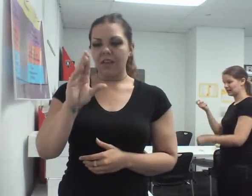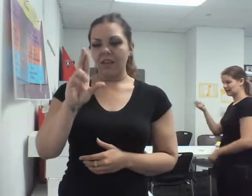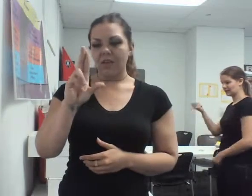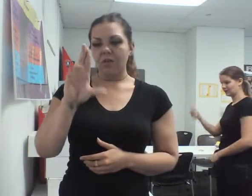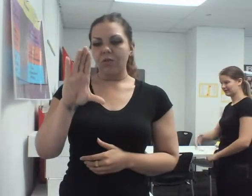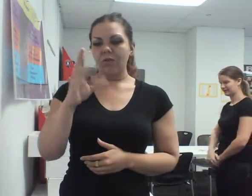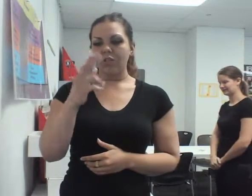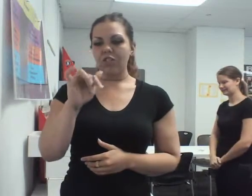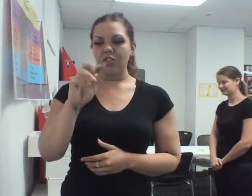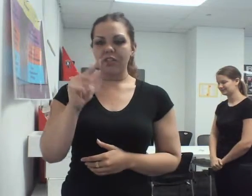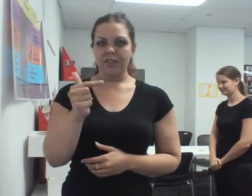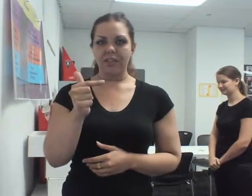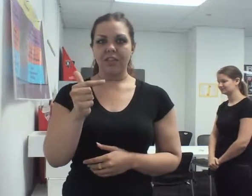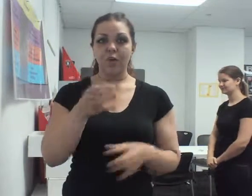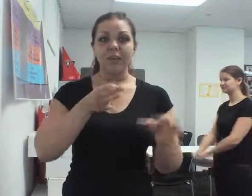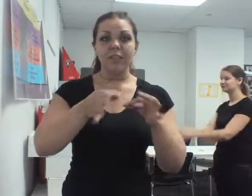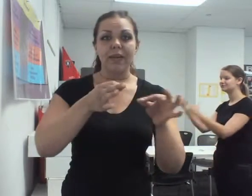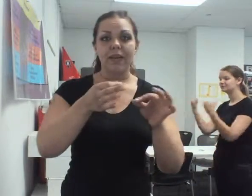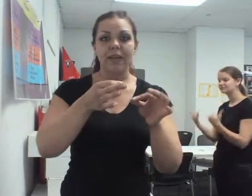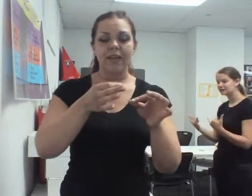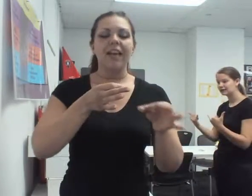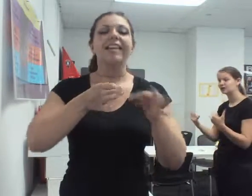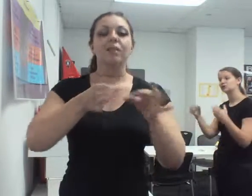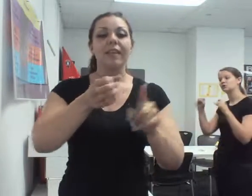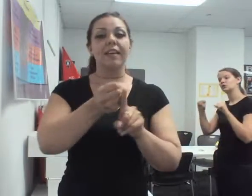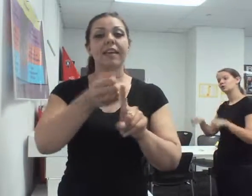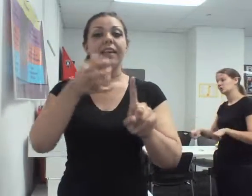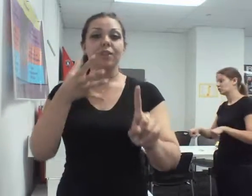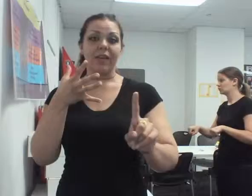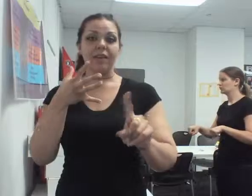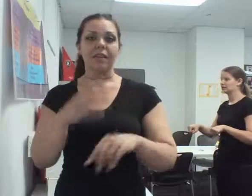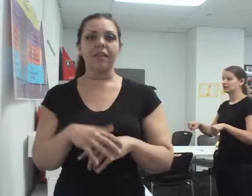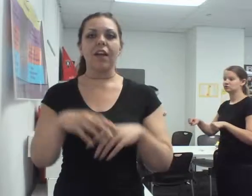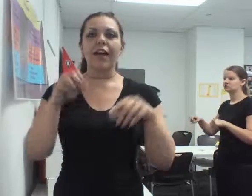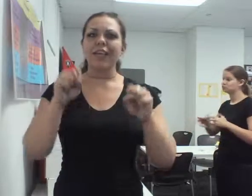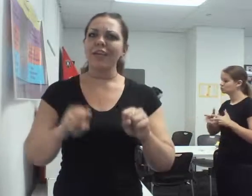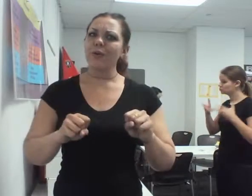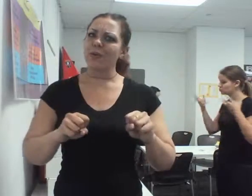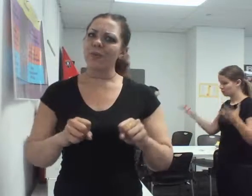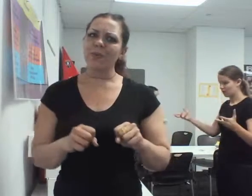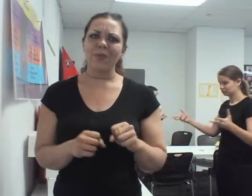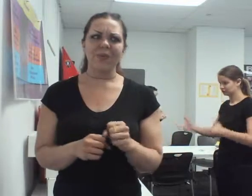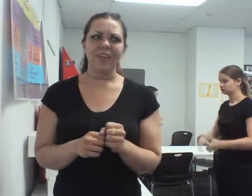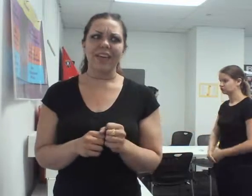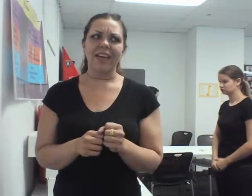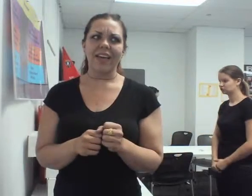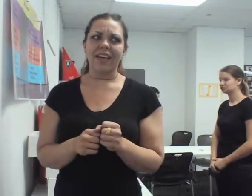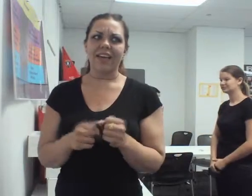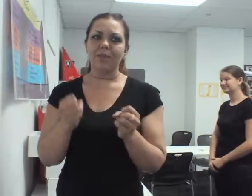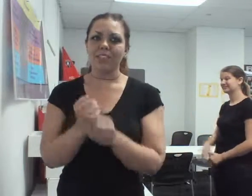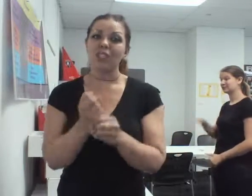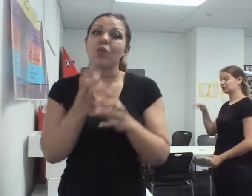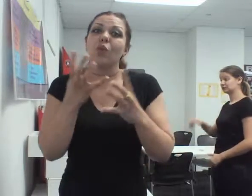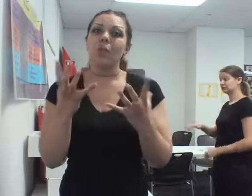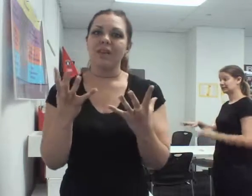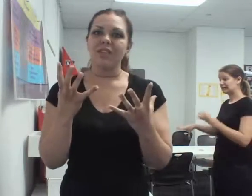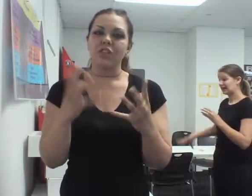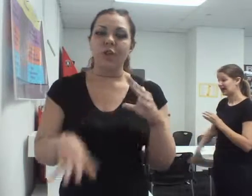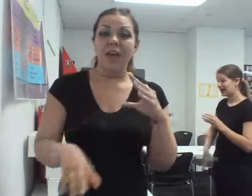Now, you can go overboard, and going overboard would be adding to the message, and that would be a very, very